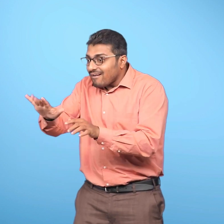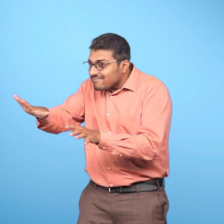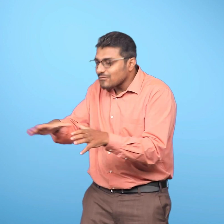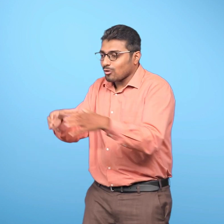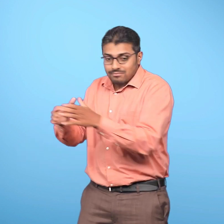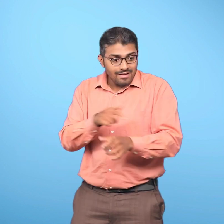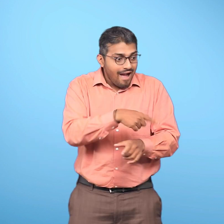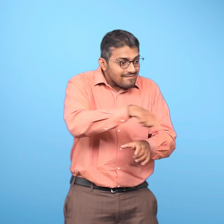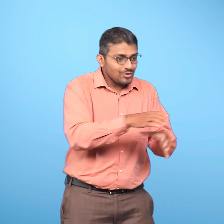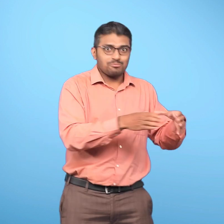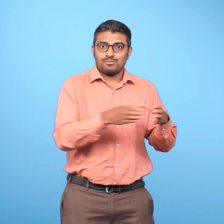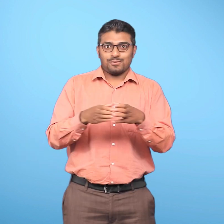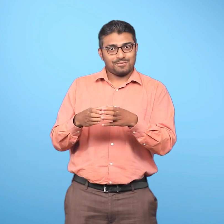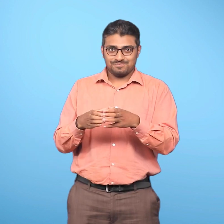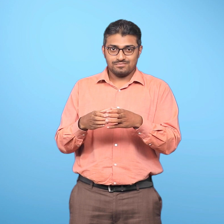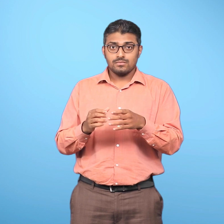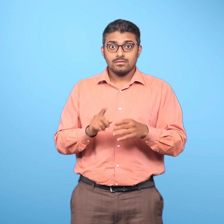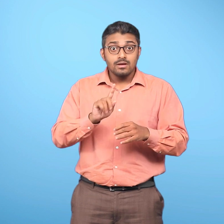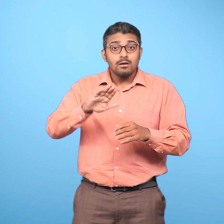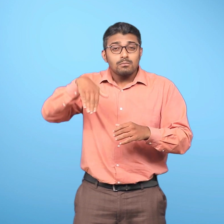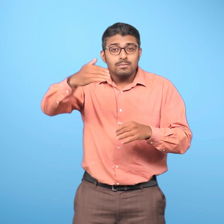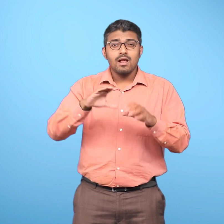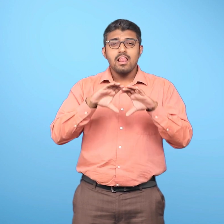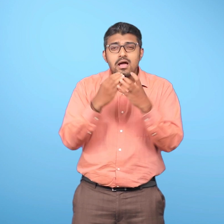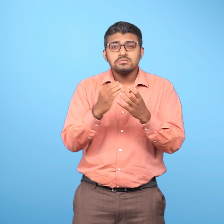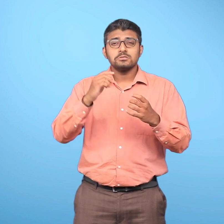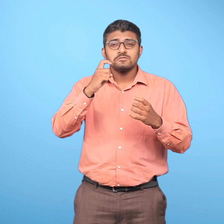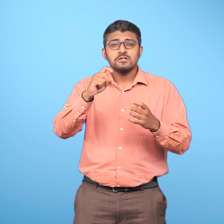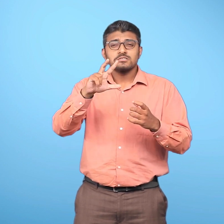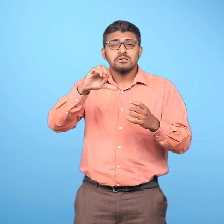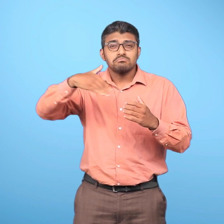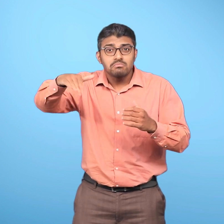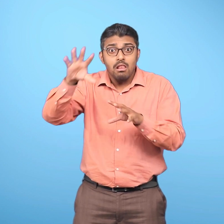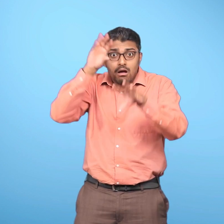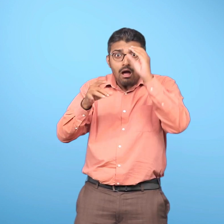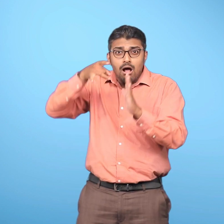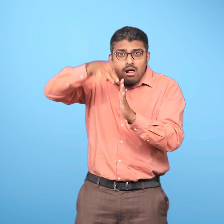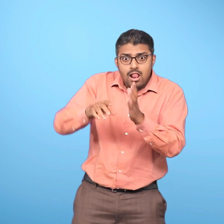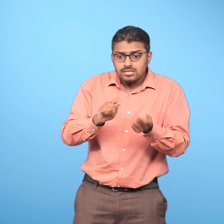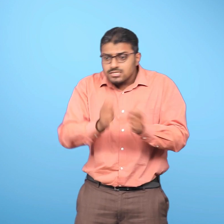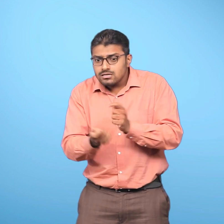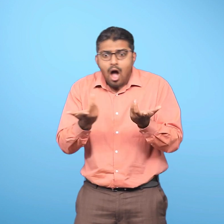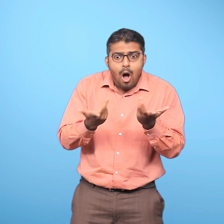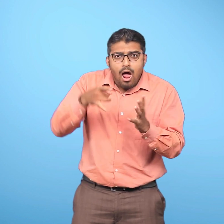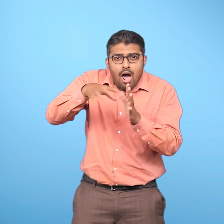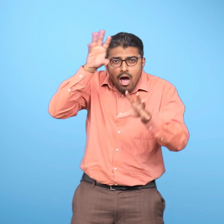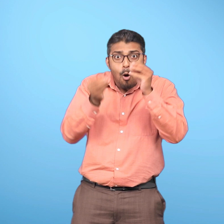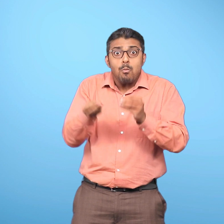or cannot be reversed. In higher classes, you will learn more about the ways in which changes can be